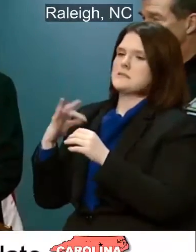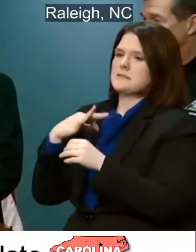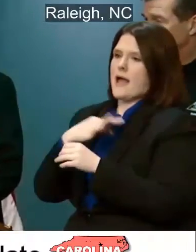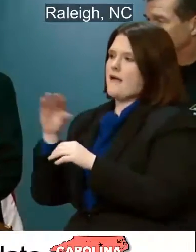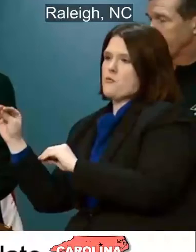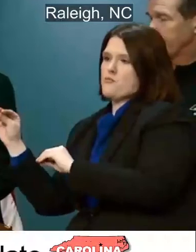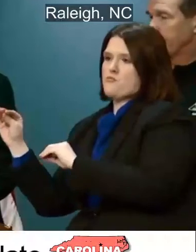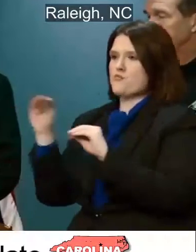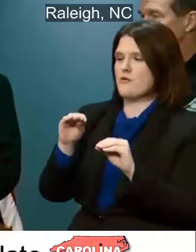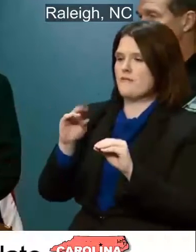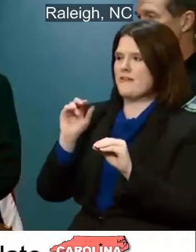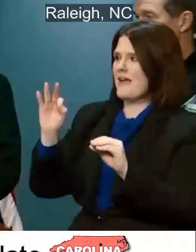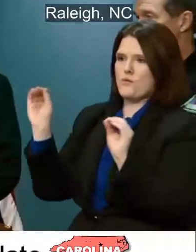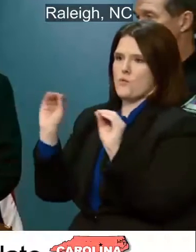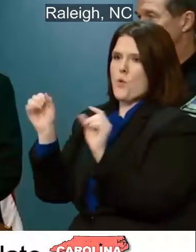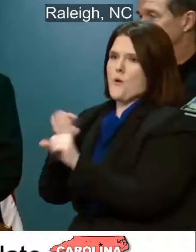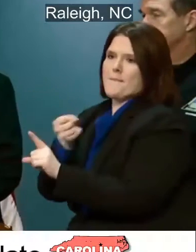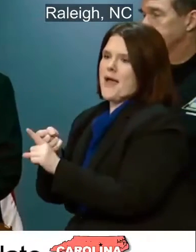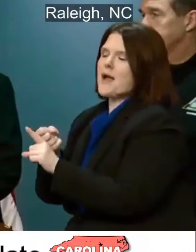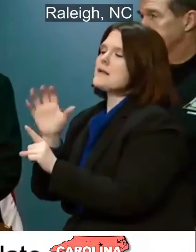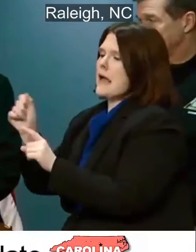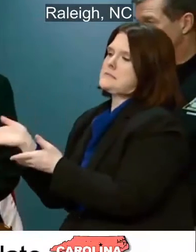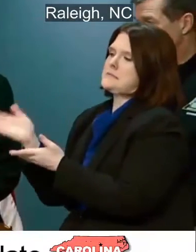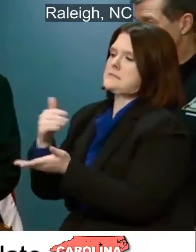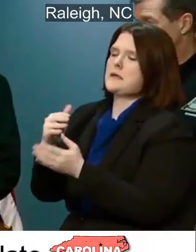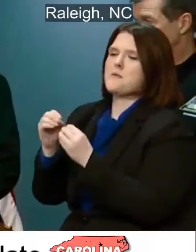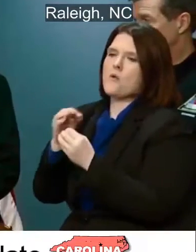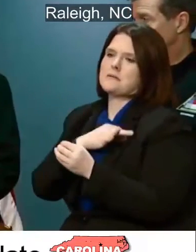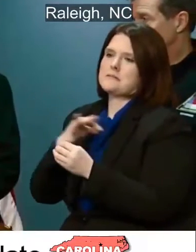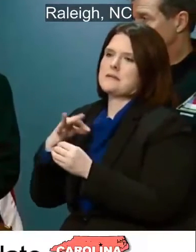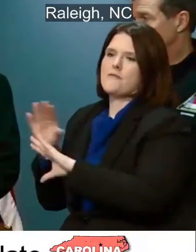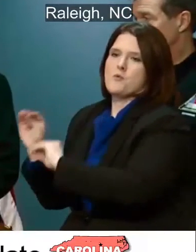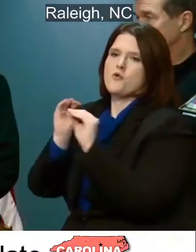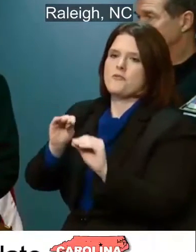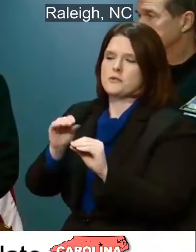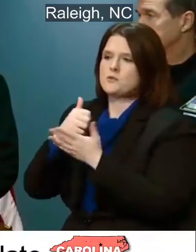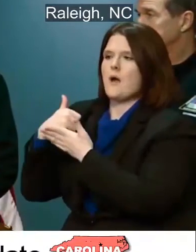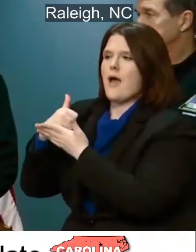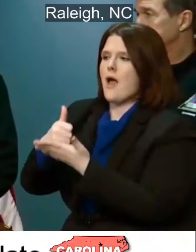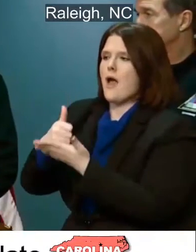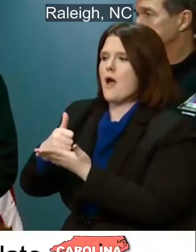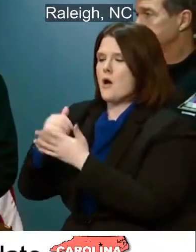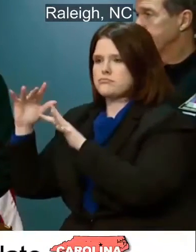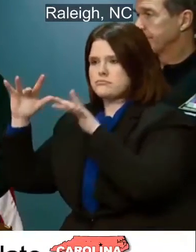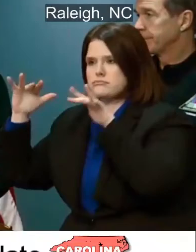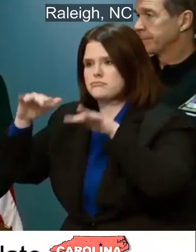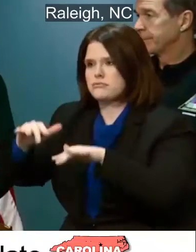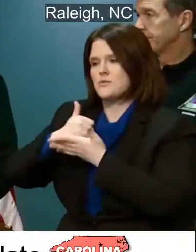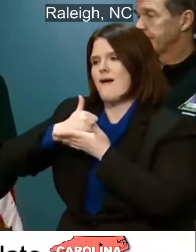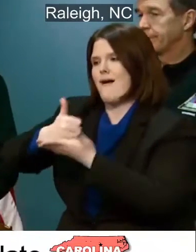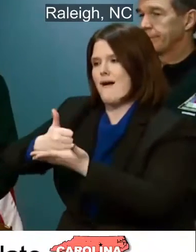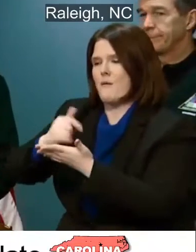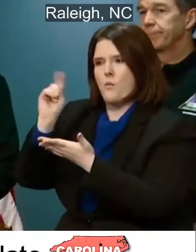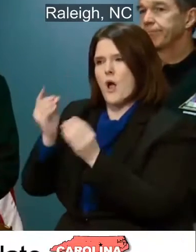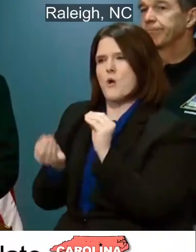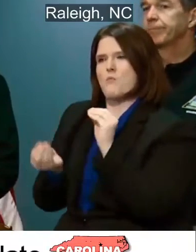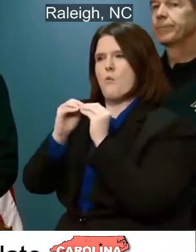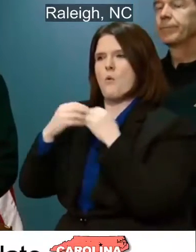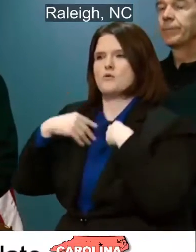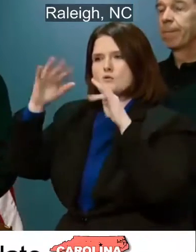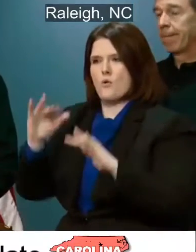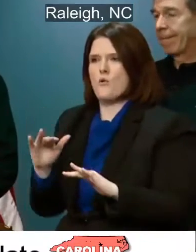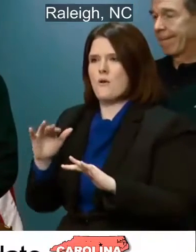crews if counties have zero effects. We'll be able to redeploy those crews to assist those that had greater effects.